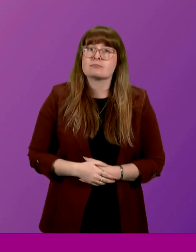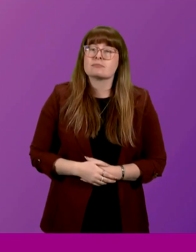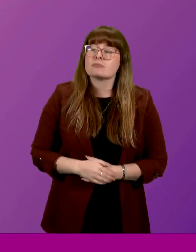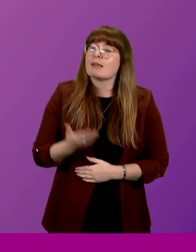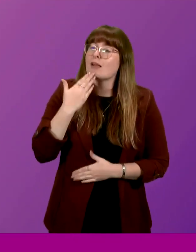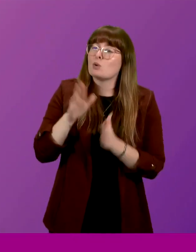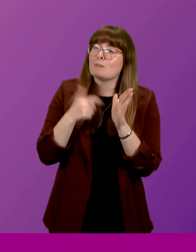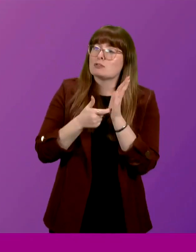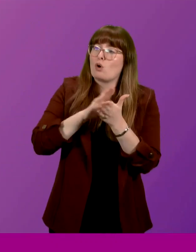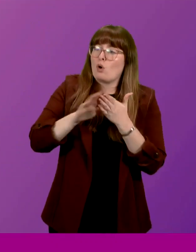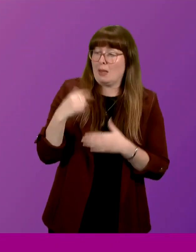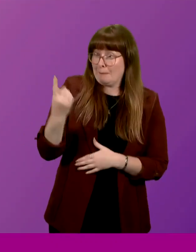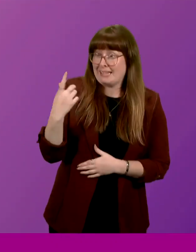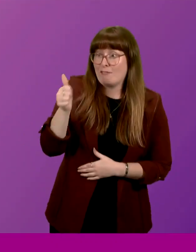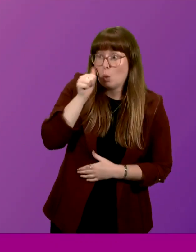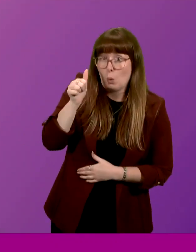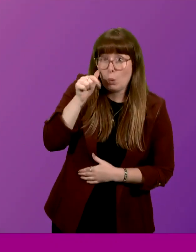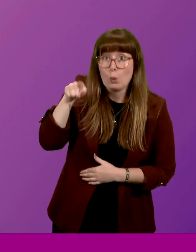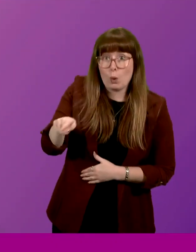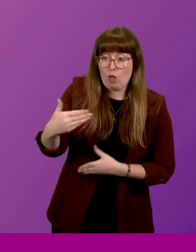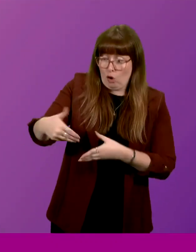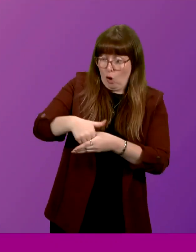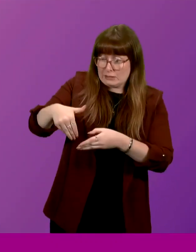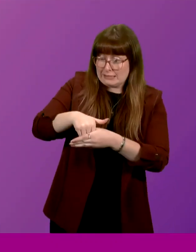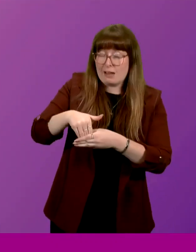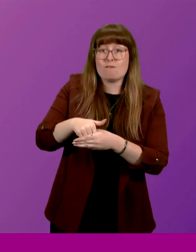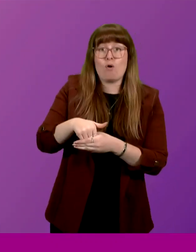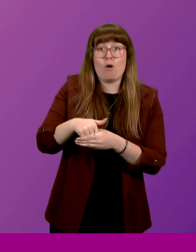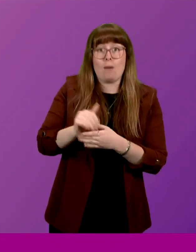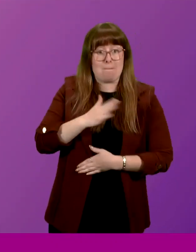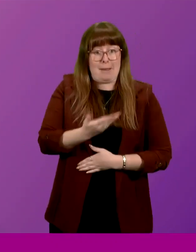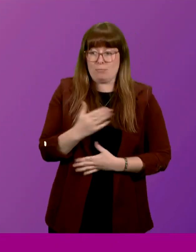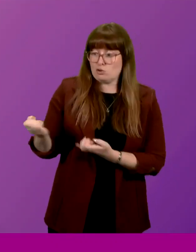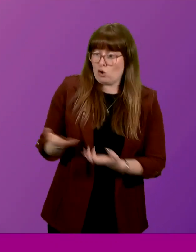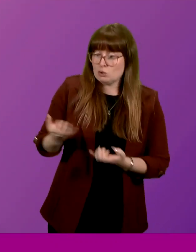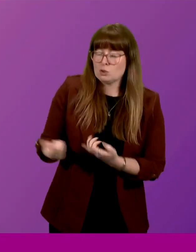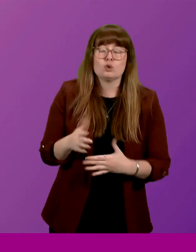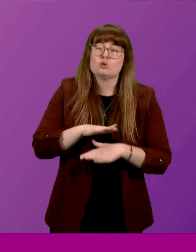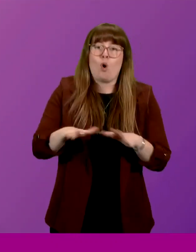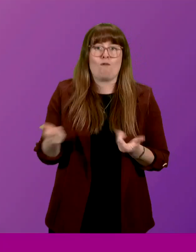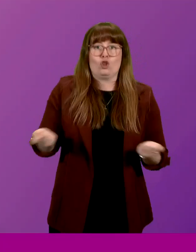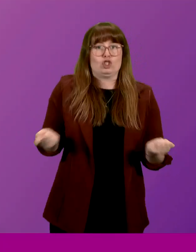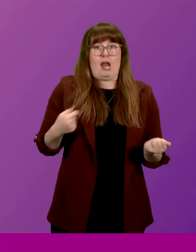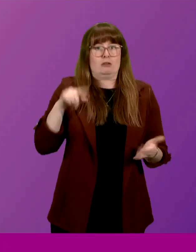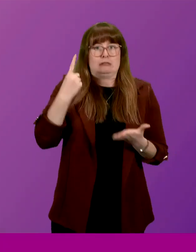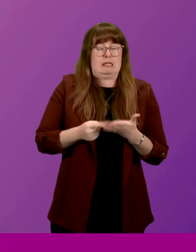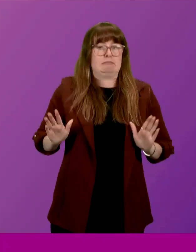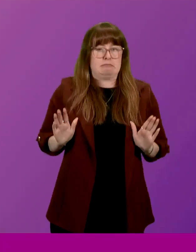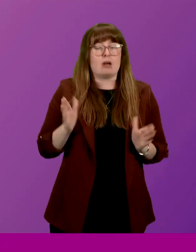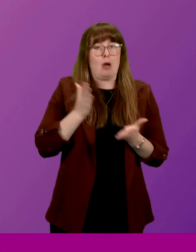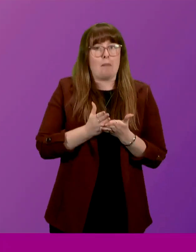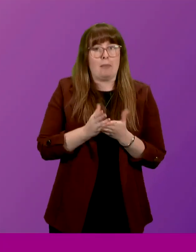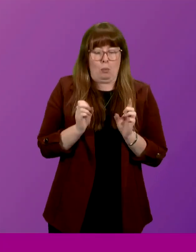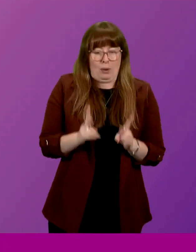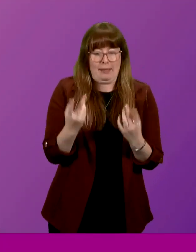Hoy. Mr Hoy will be aware that the content of members' contributions is not a matter for the Chair. There is, of course, a mechanism that